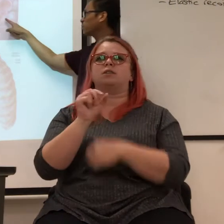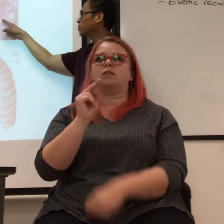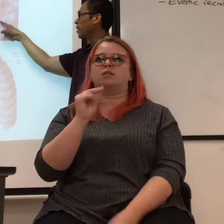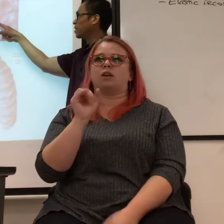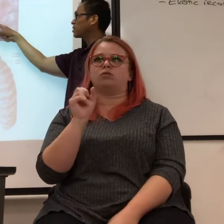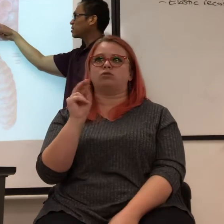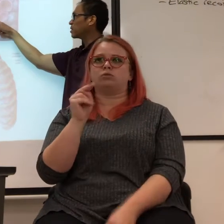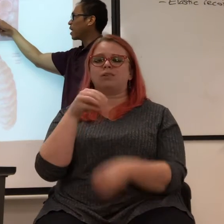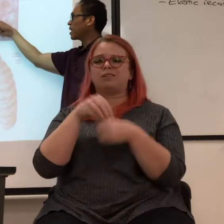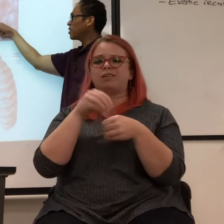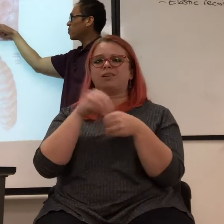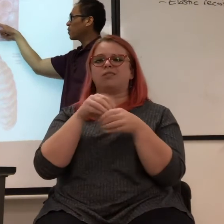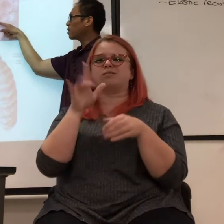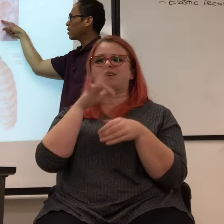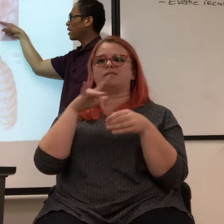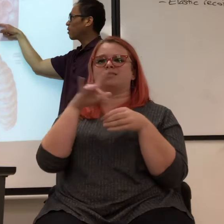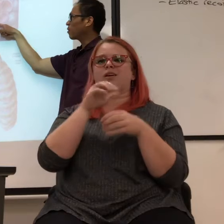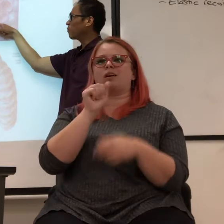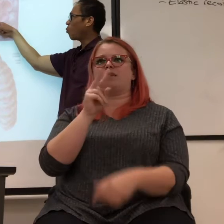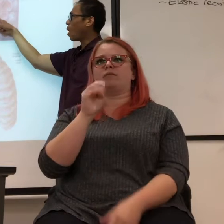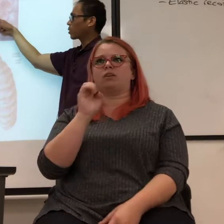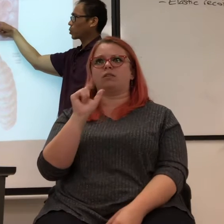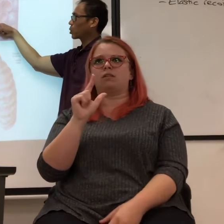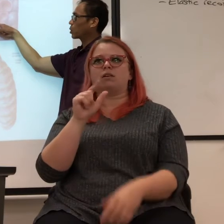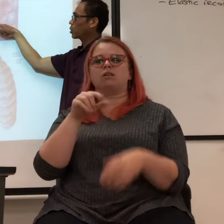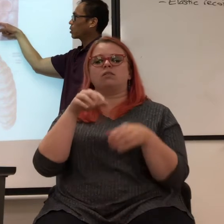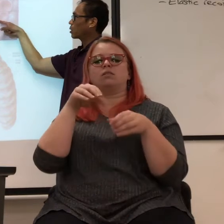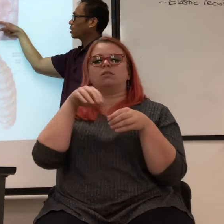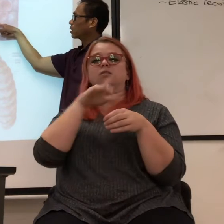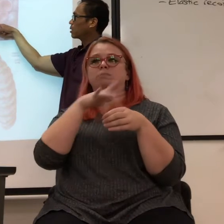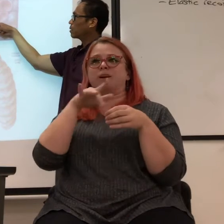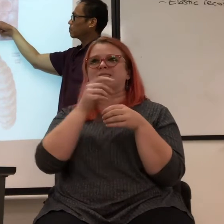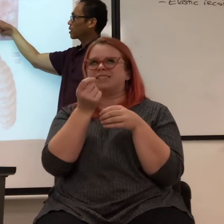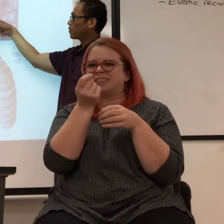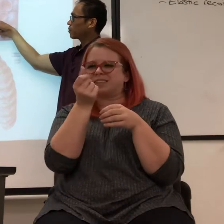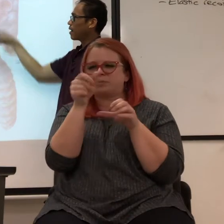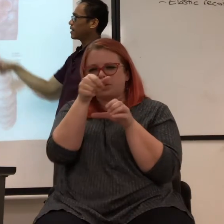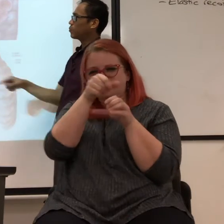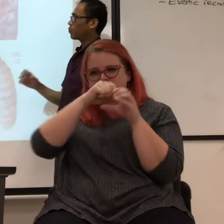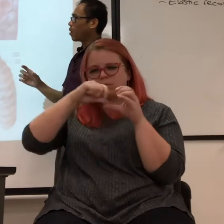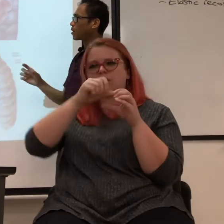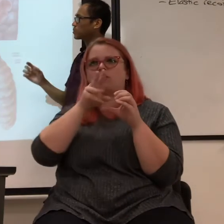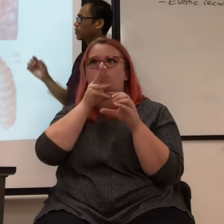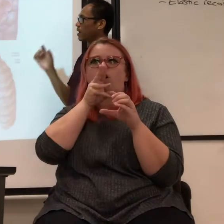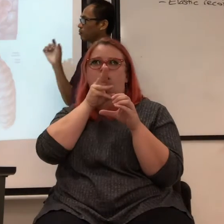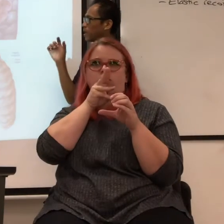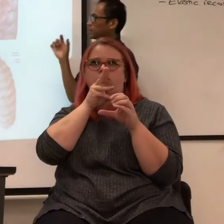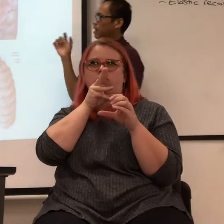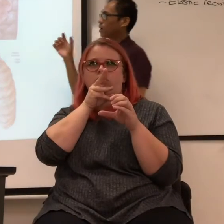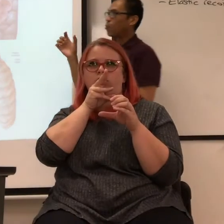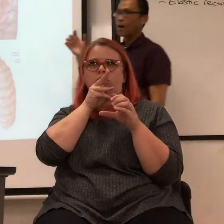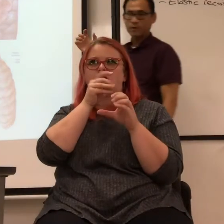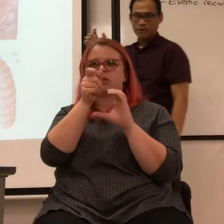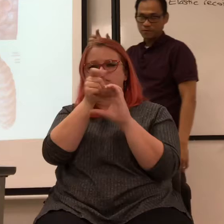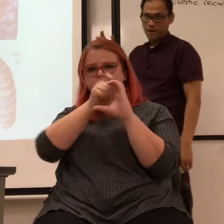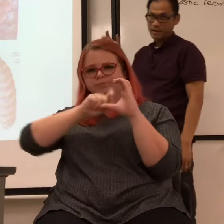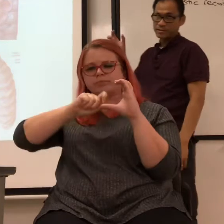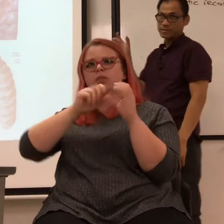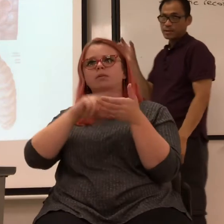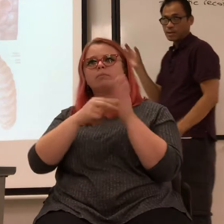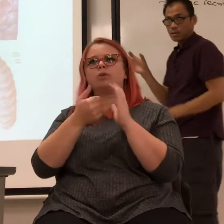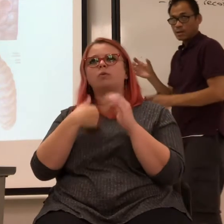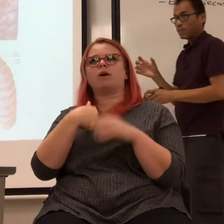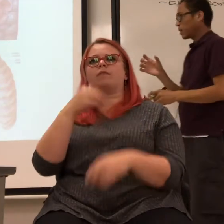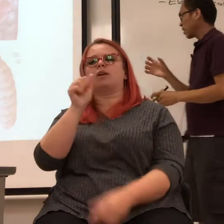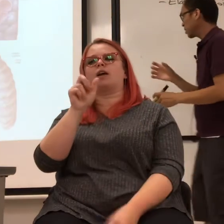an alveolar space is a tiny thin layer of water. Okay, they're lined with water. So that creates an air-water